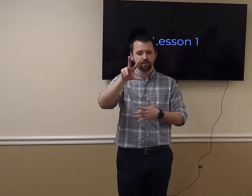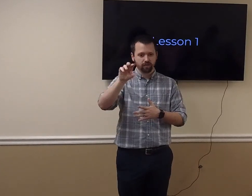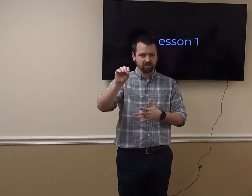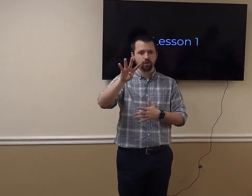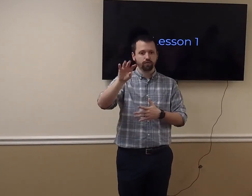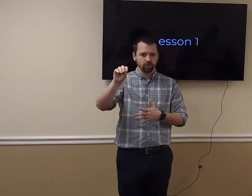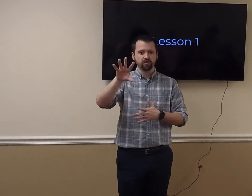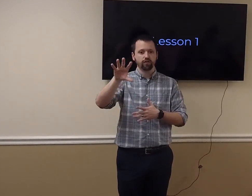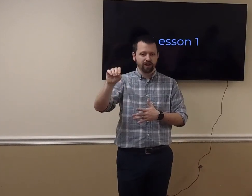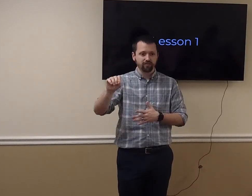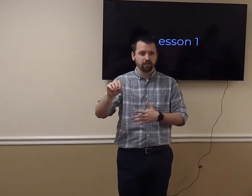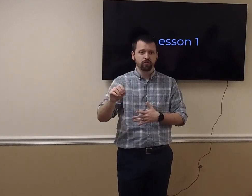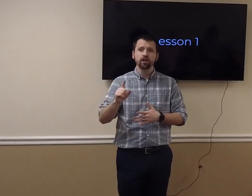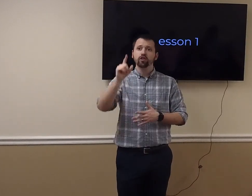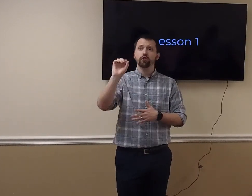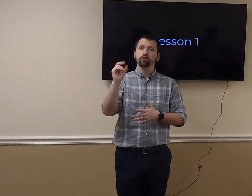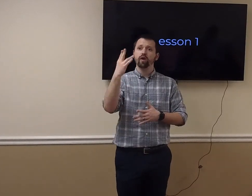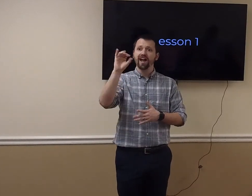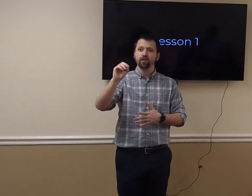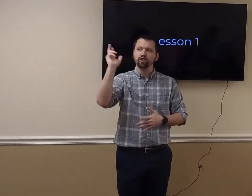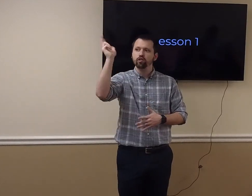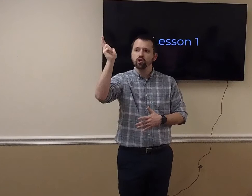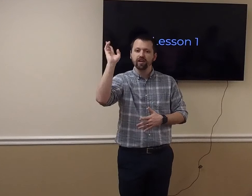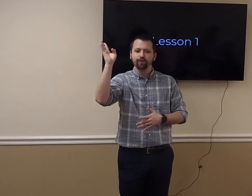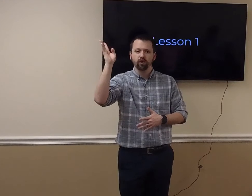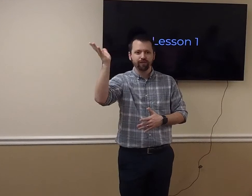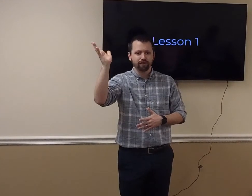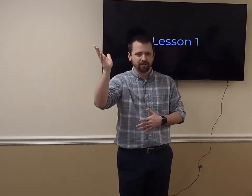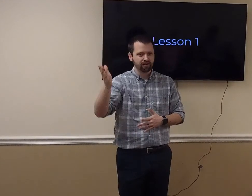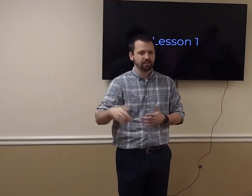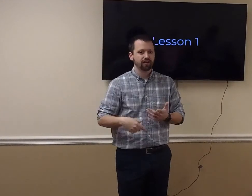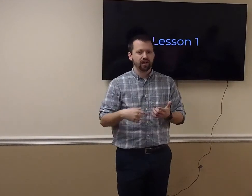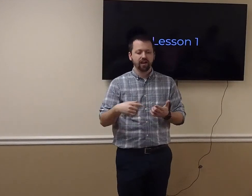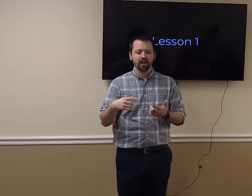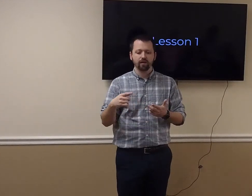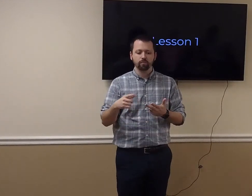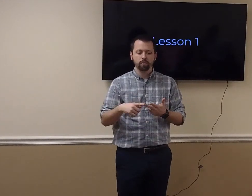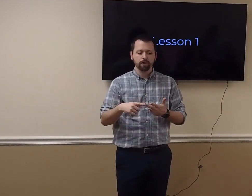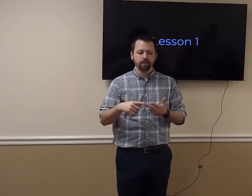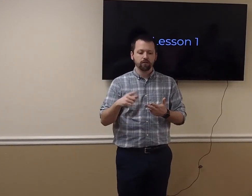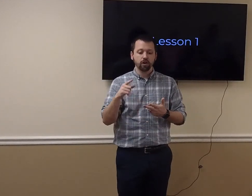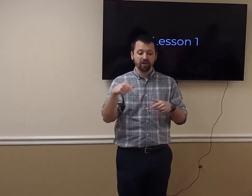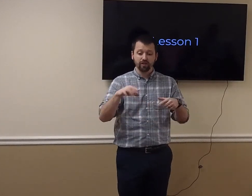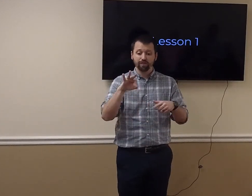30, 40, 50. Go to Ohio, they do 30, 40, 50. You go here in